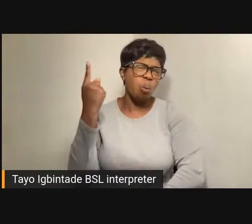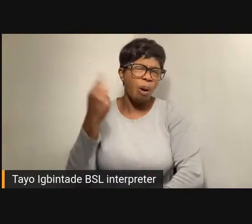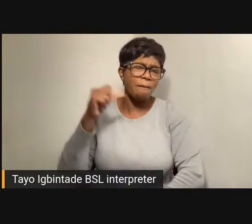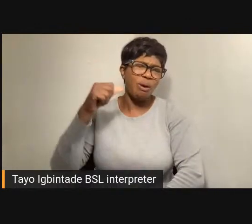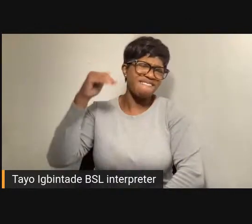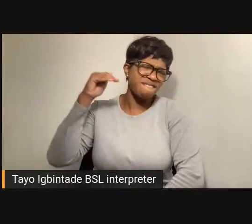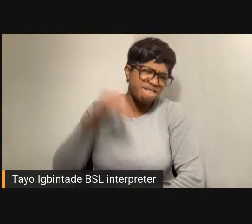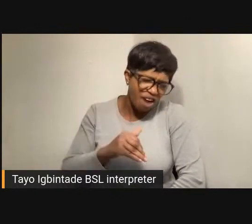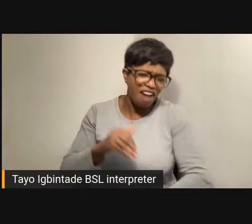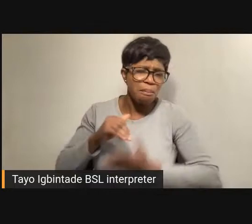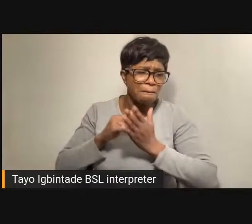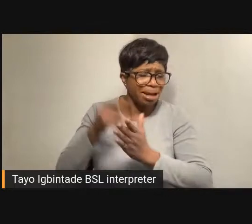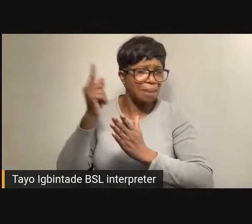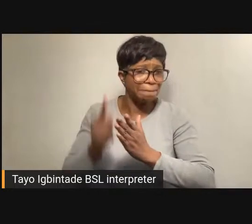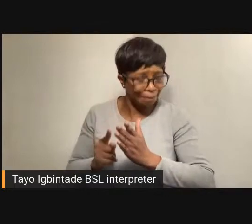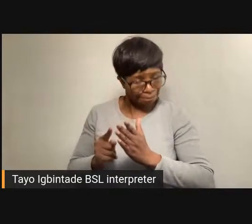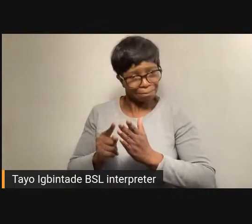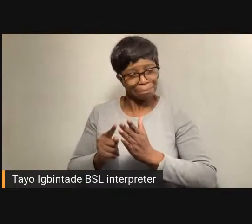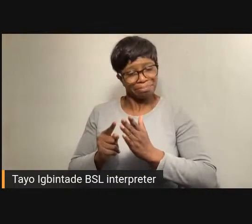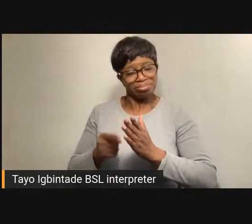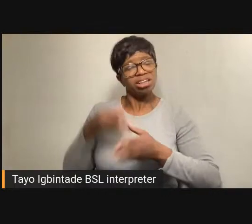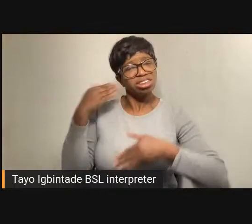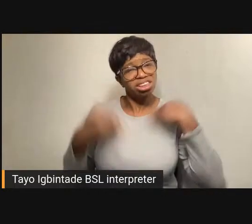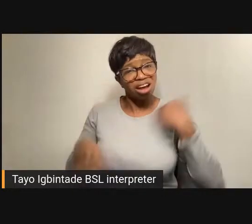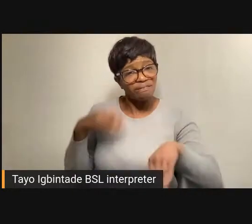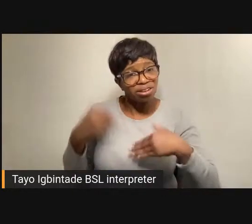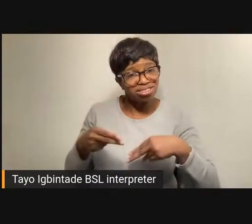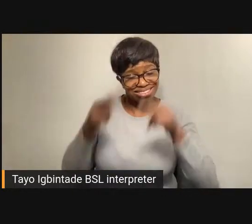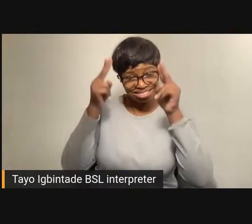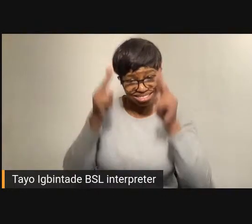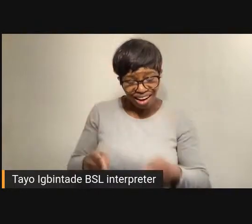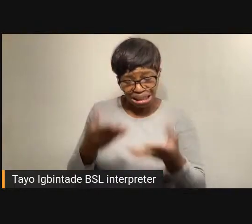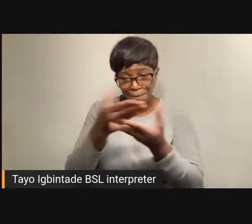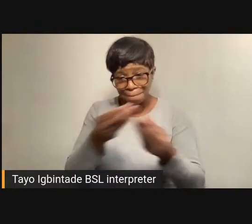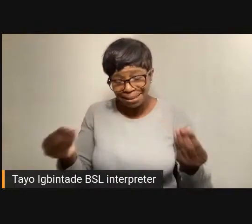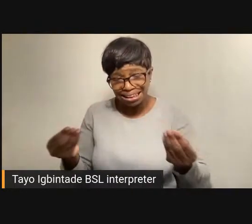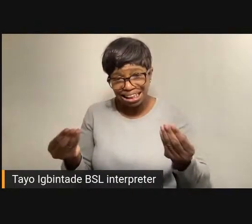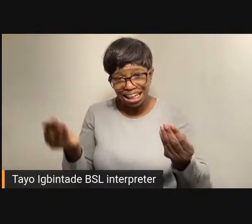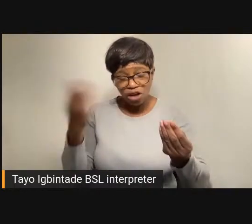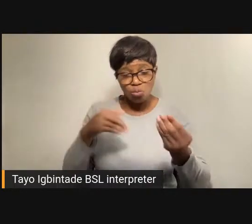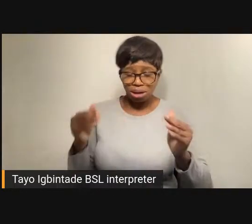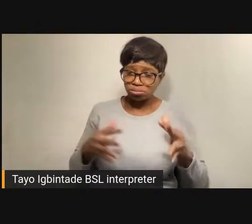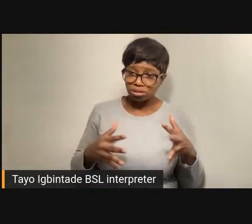and remain missing in action. But